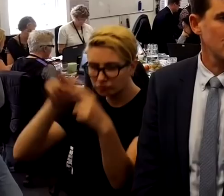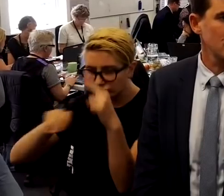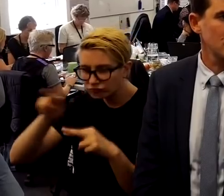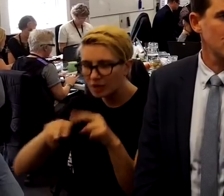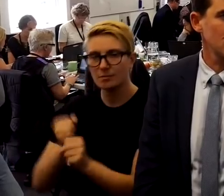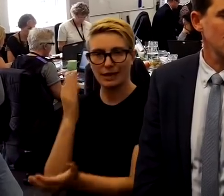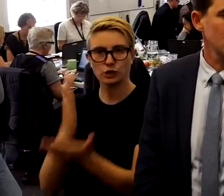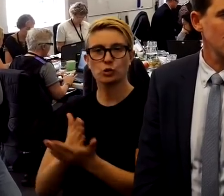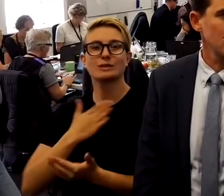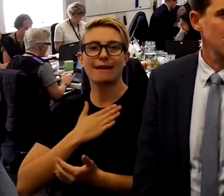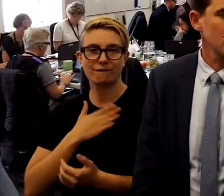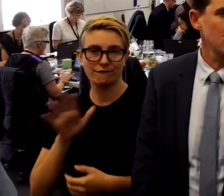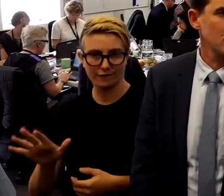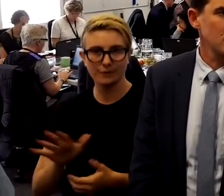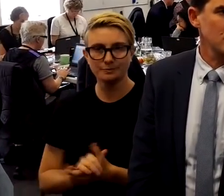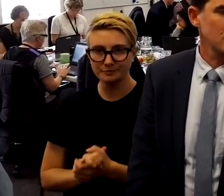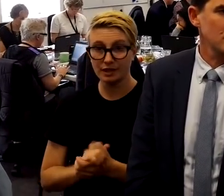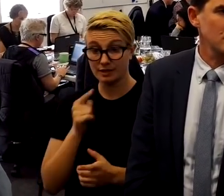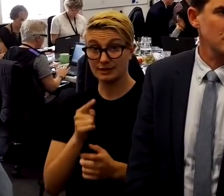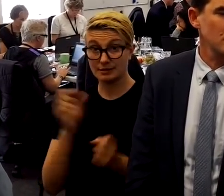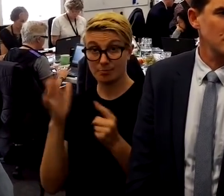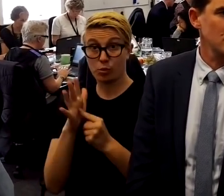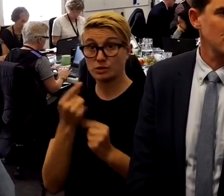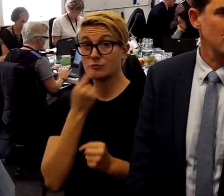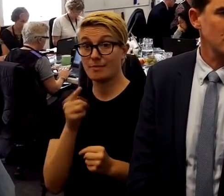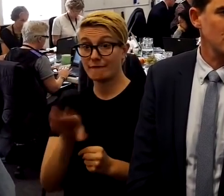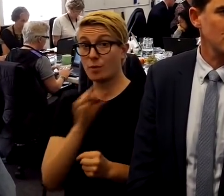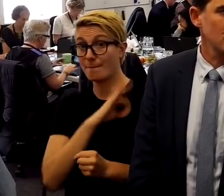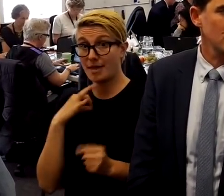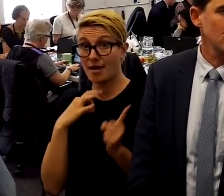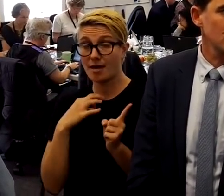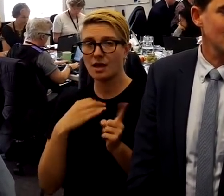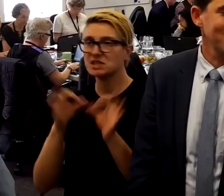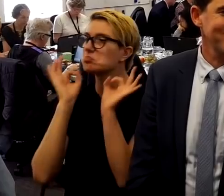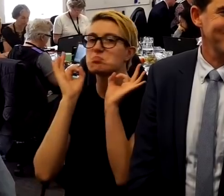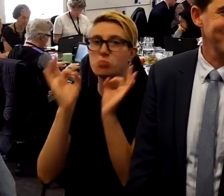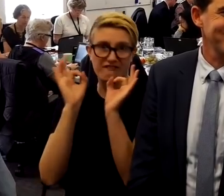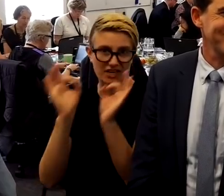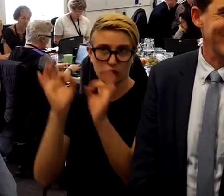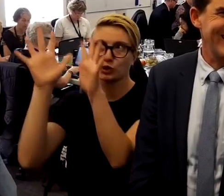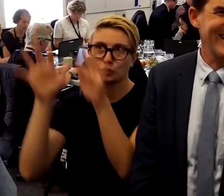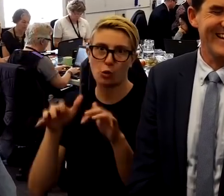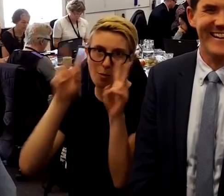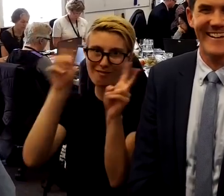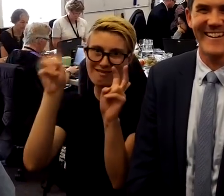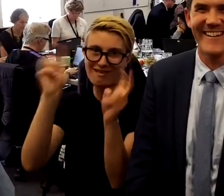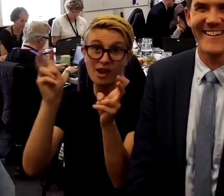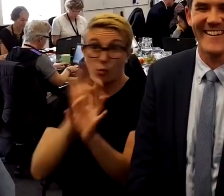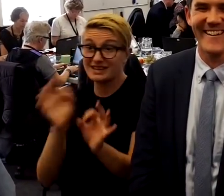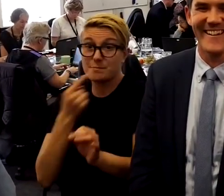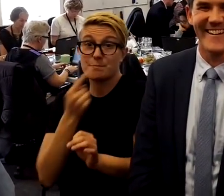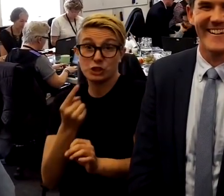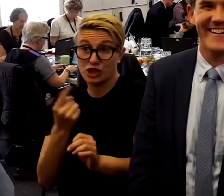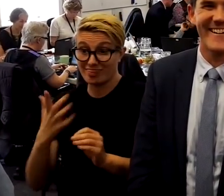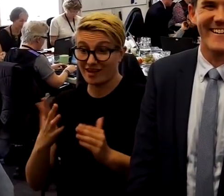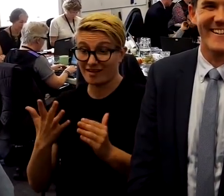think it's a very important comment that the Mayor made. We've had literally the perfect storm, you know, we didn't even mention the king tides we've had, which actually can